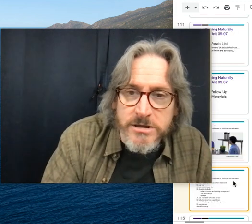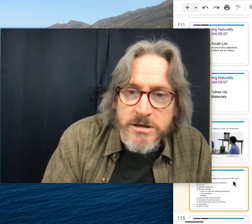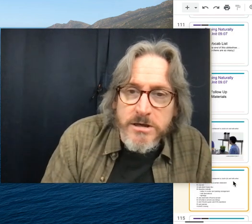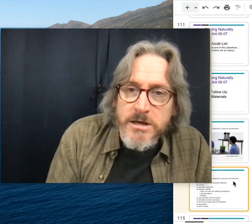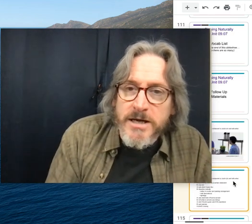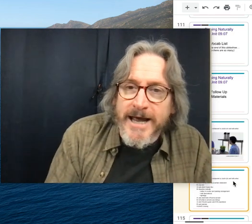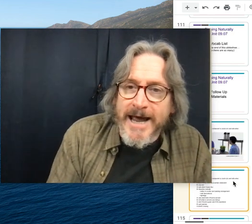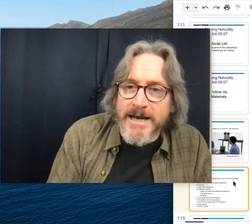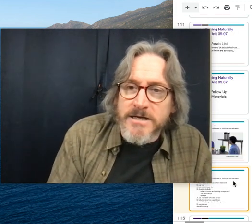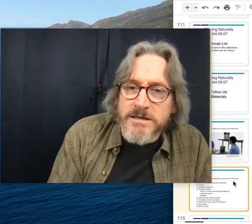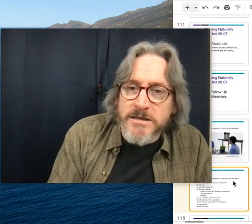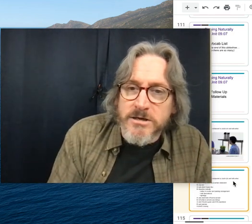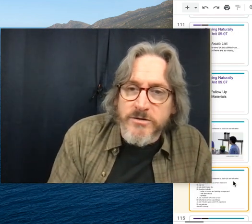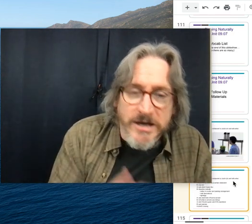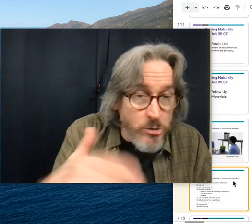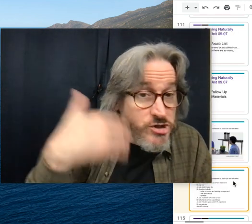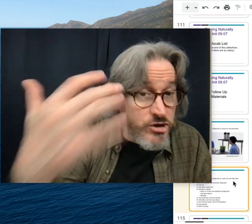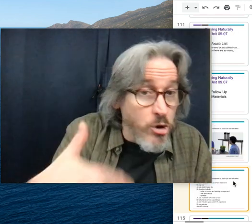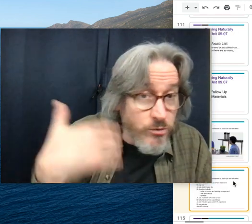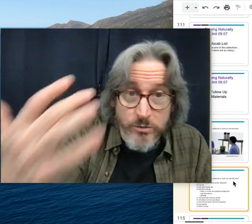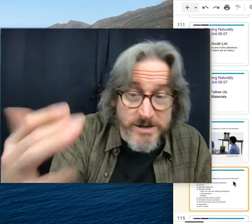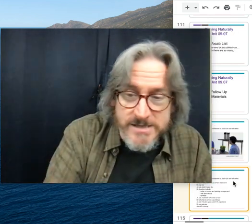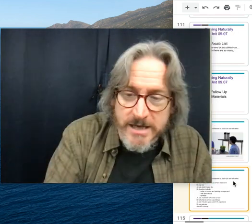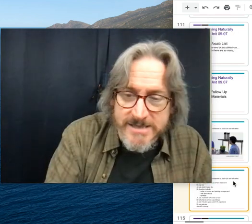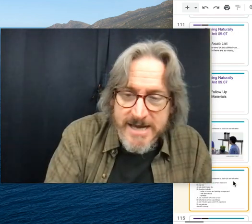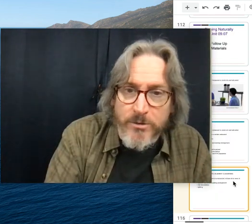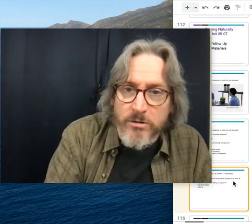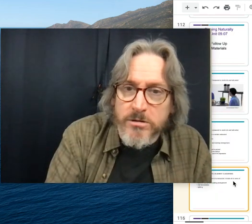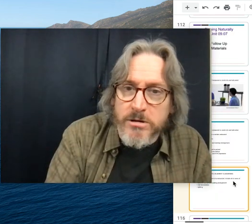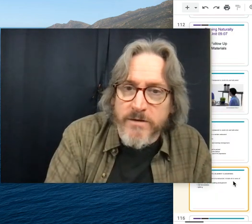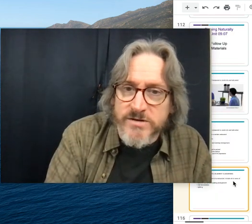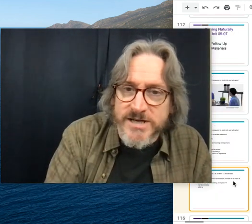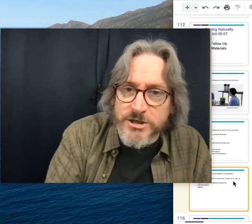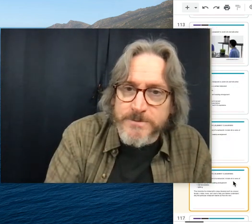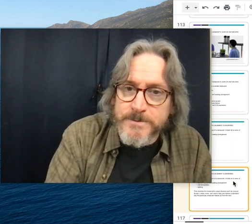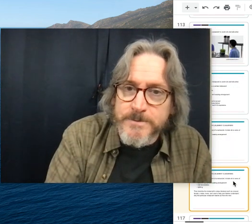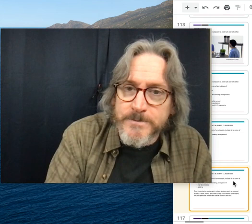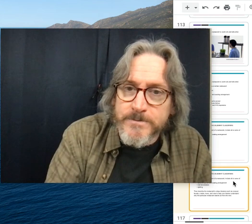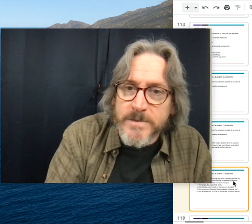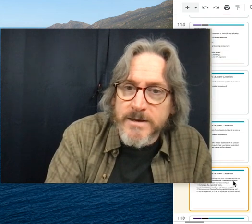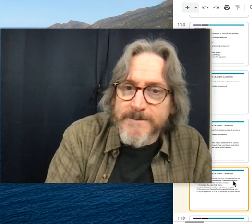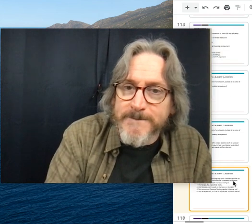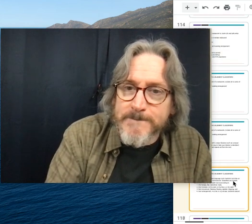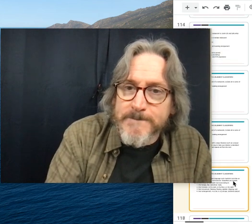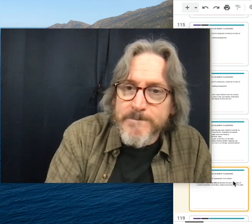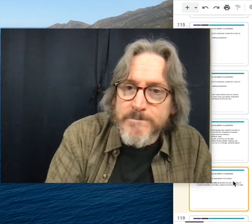conversations and that go through this example conversation.